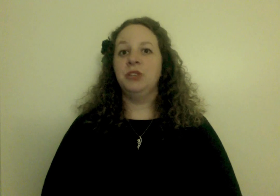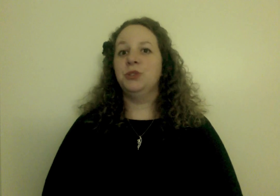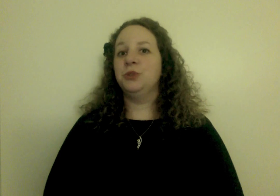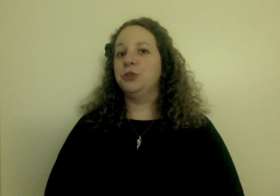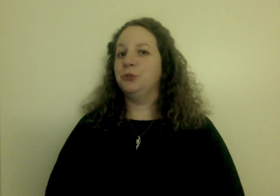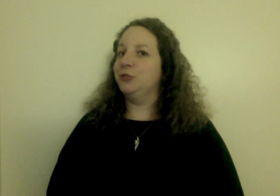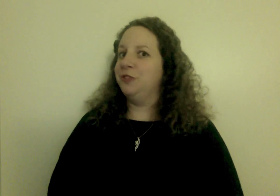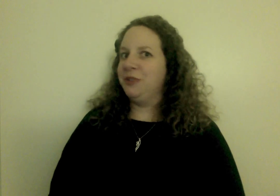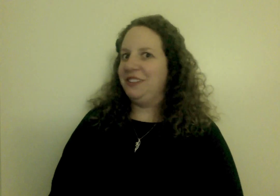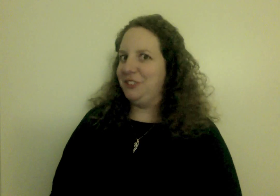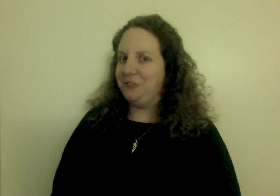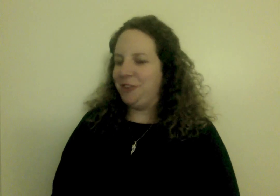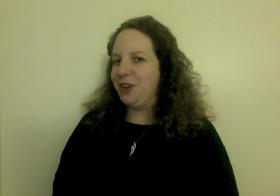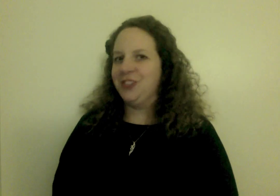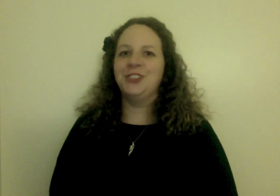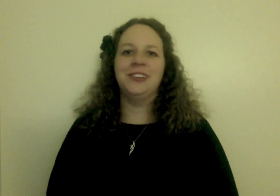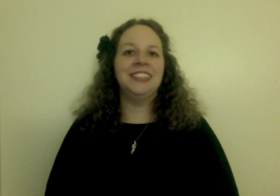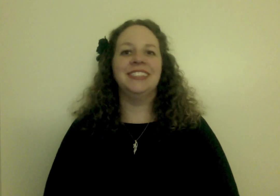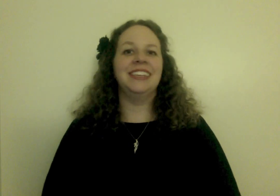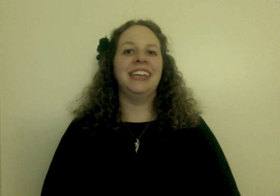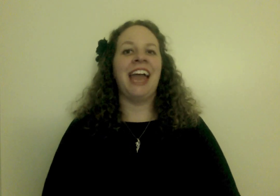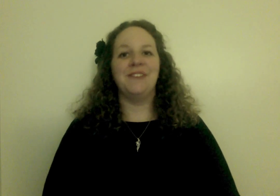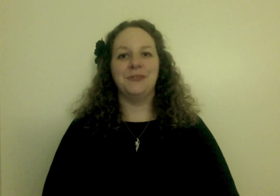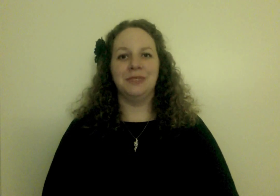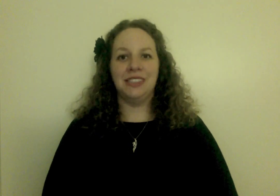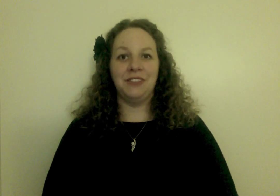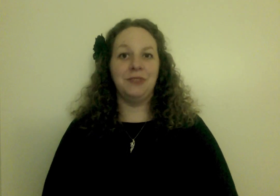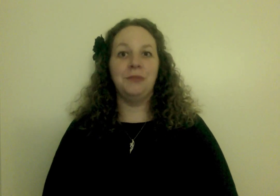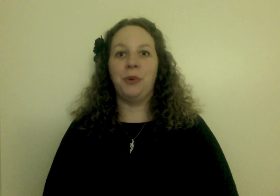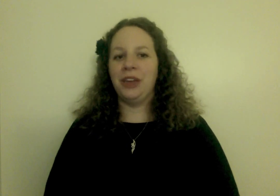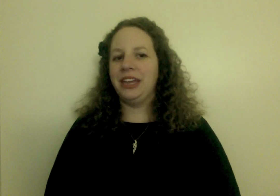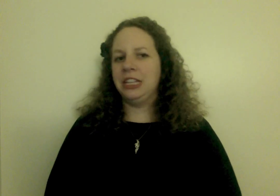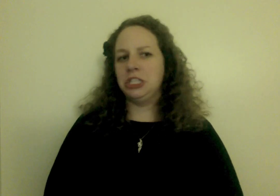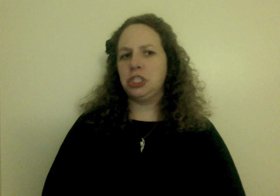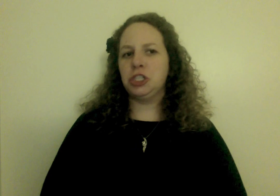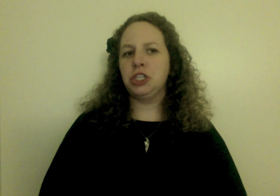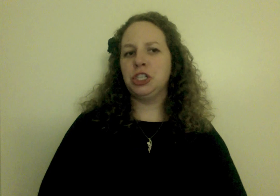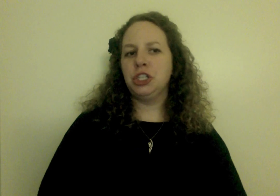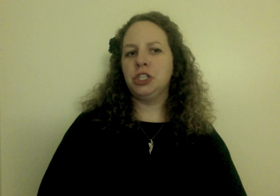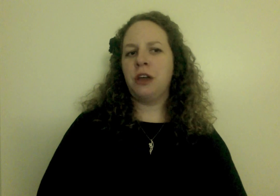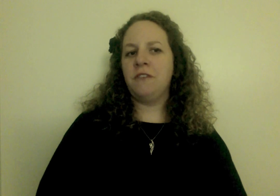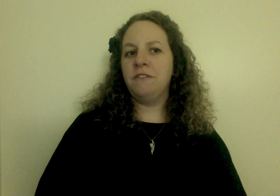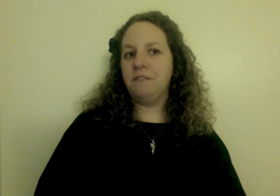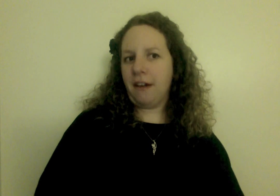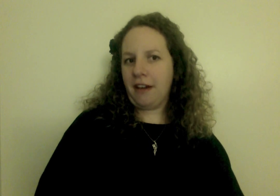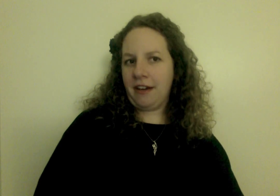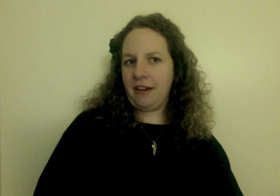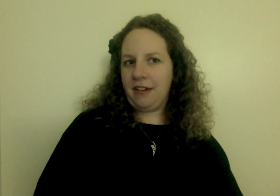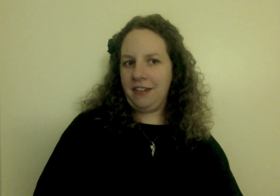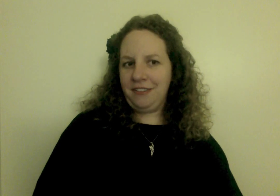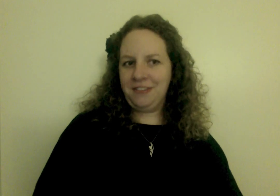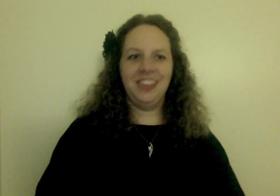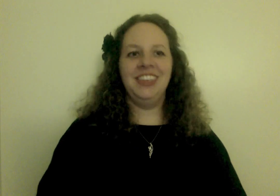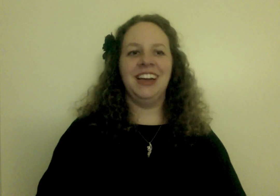So to review even further, translating have from 7.5, yes.